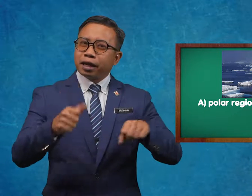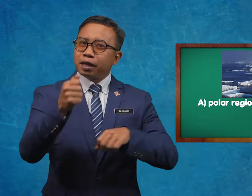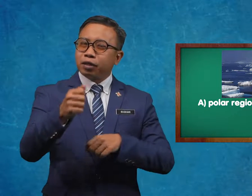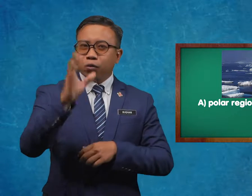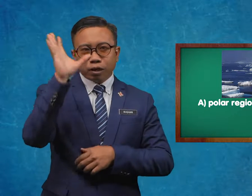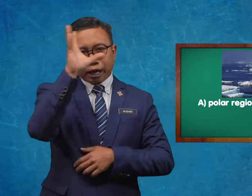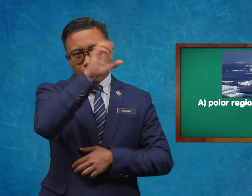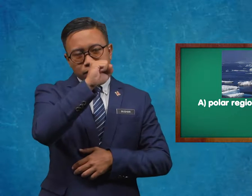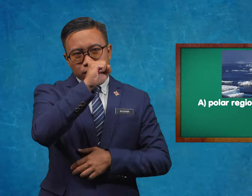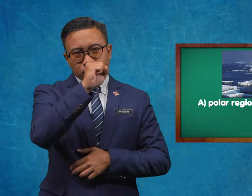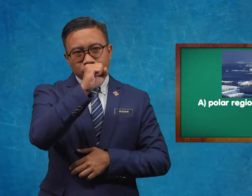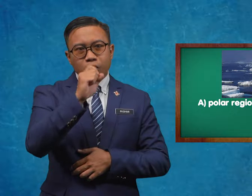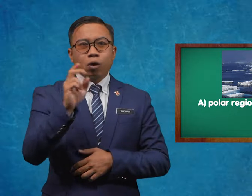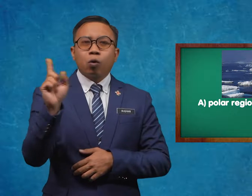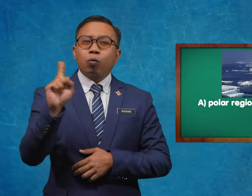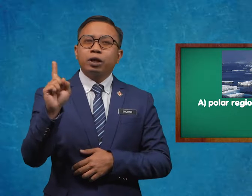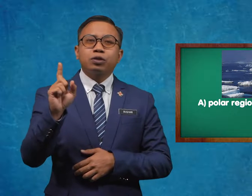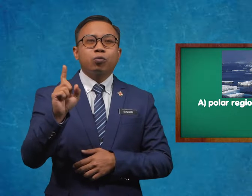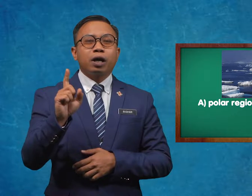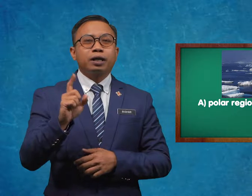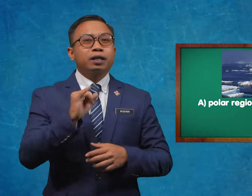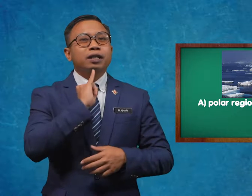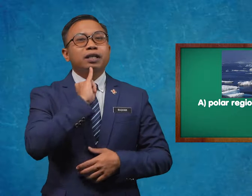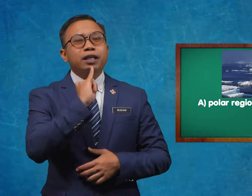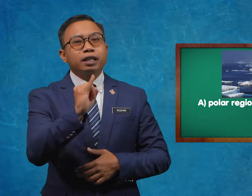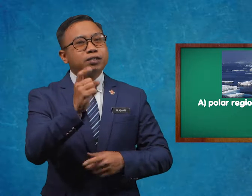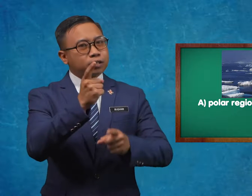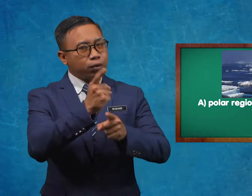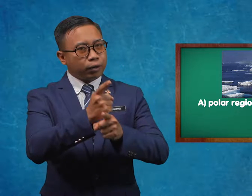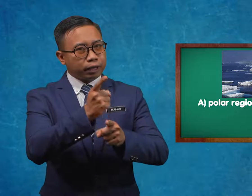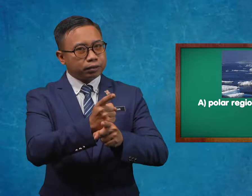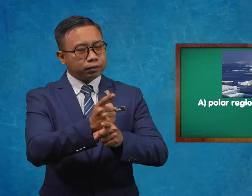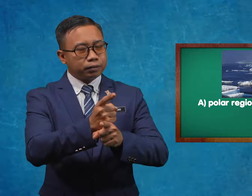Can you guess which one is correct?